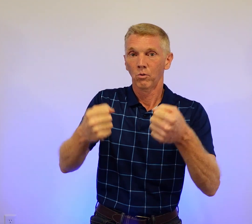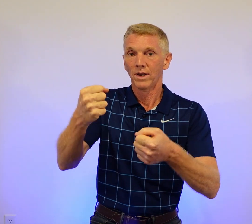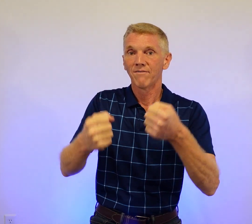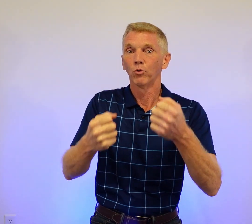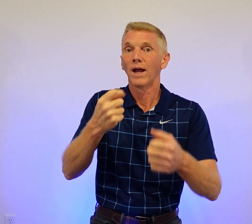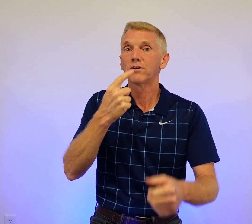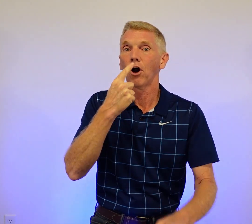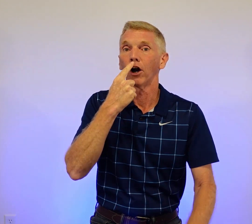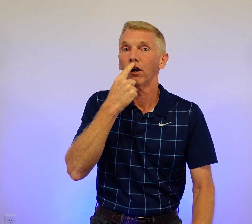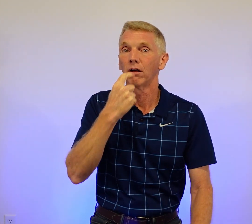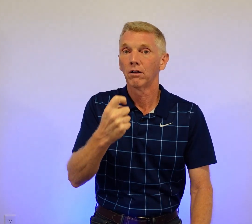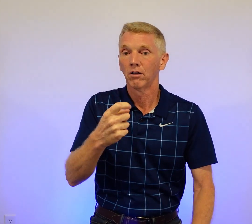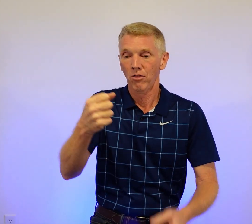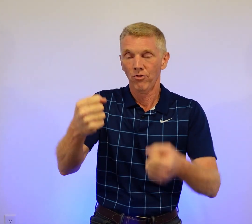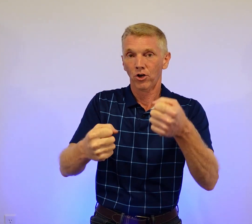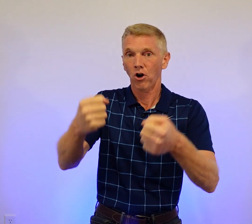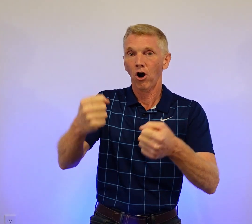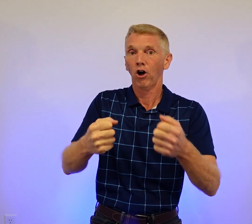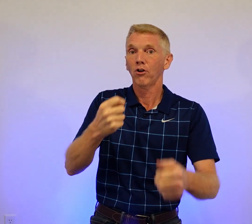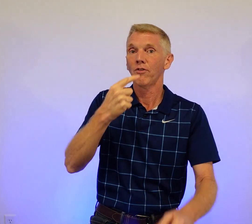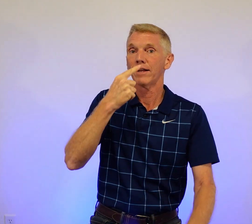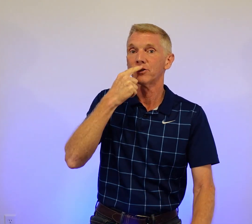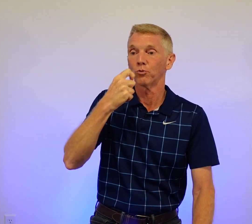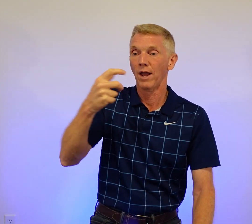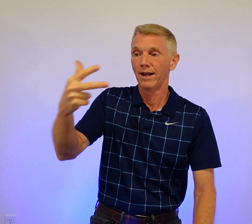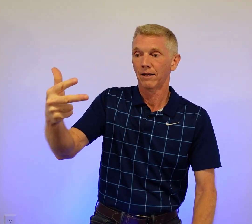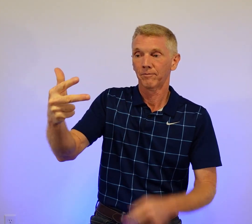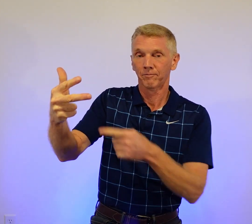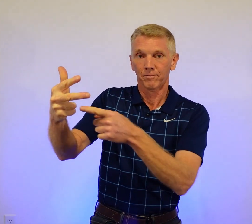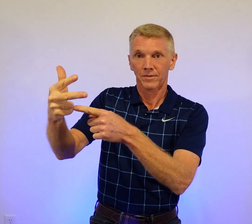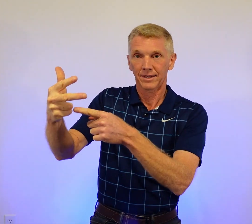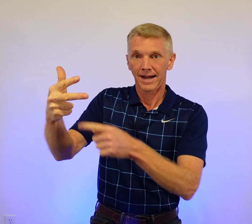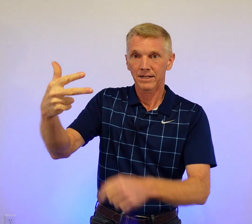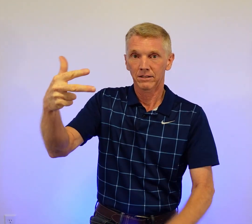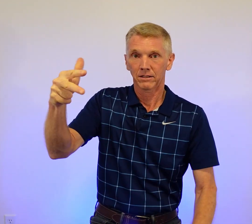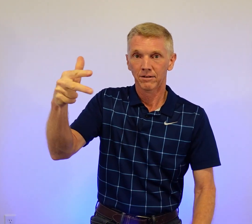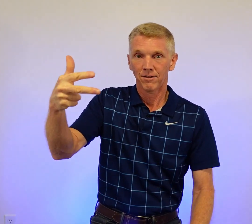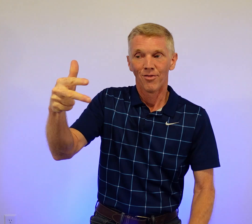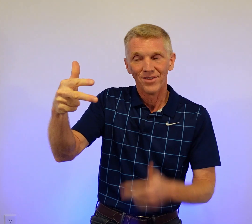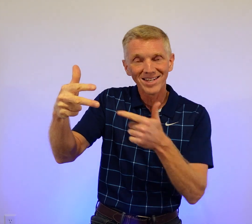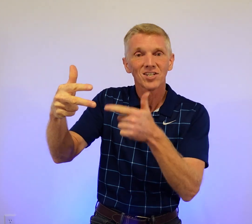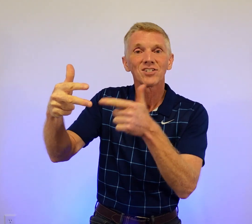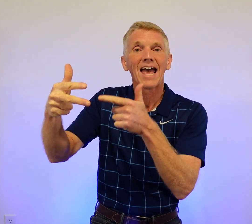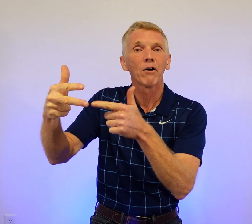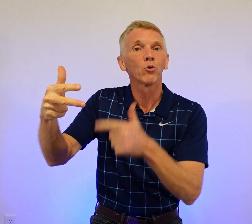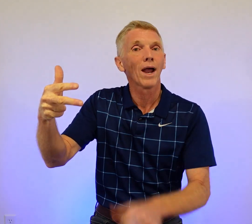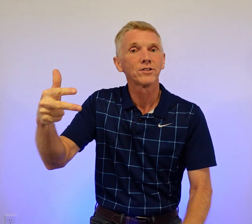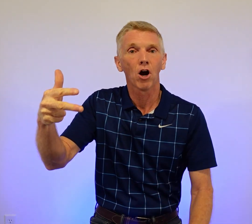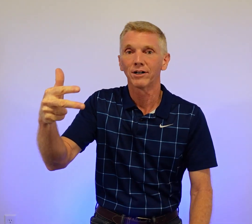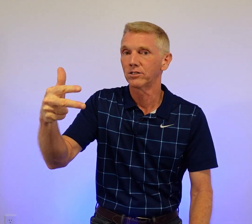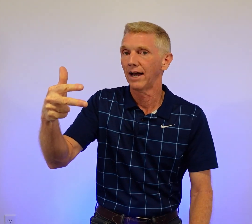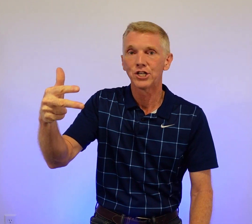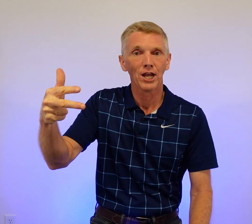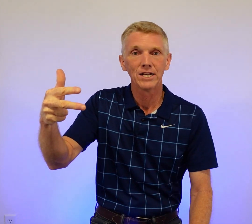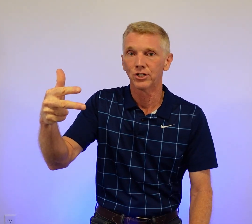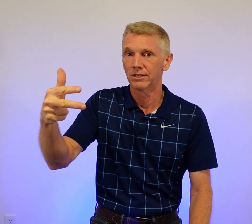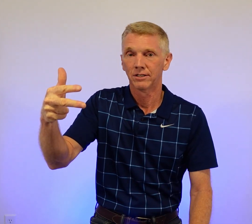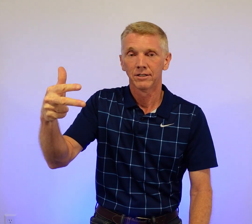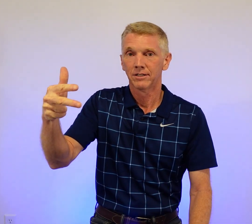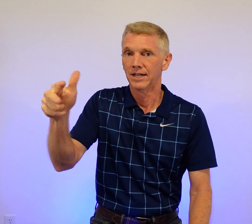a red car. The car that is red. Got it? This is now a red car until I change it. It